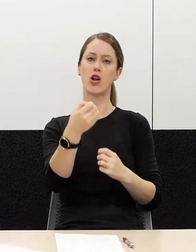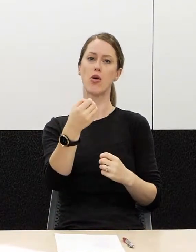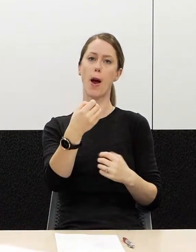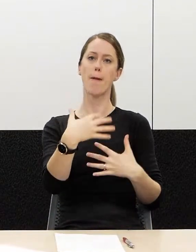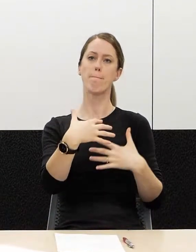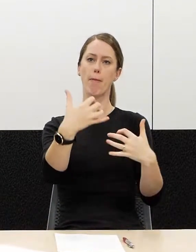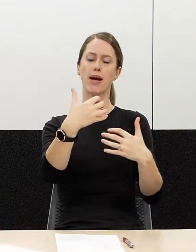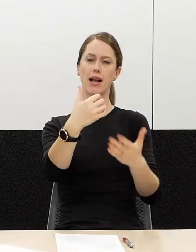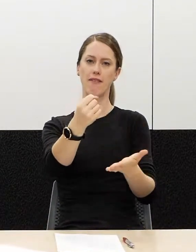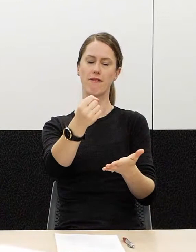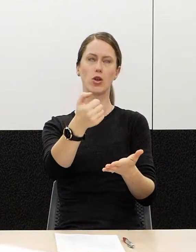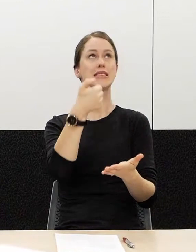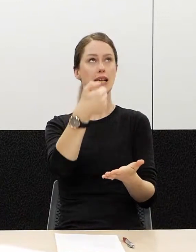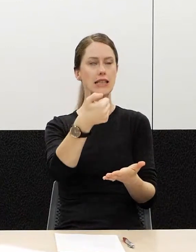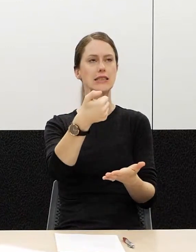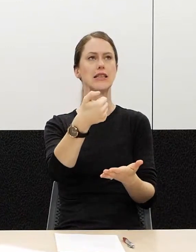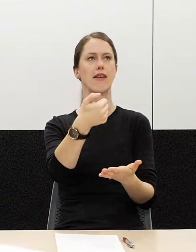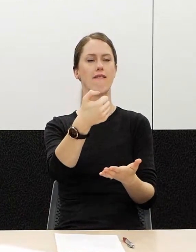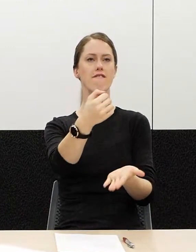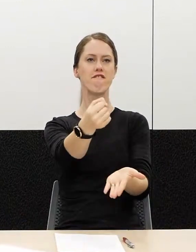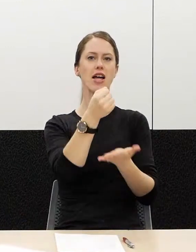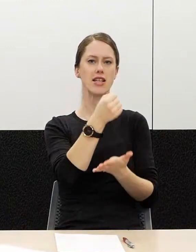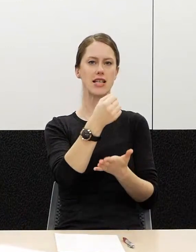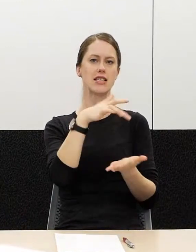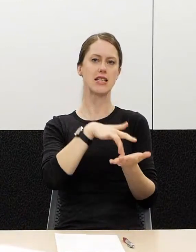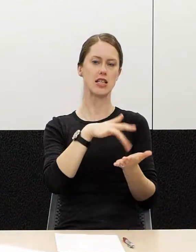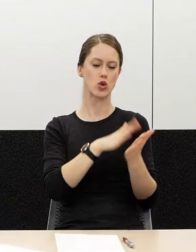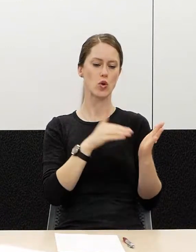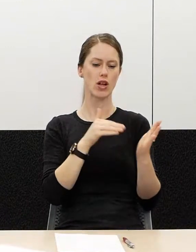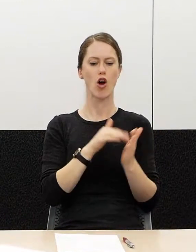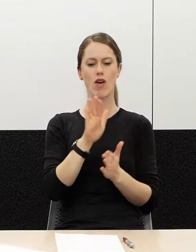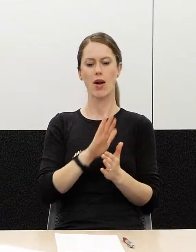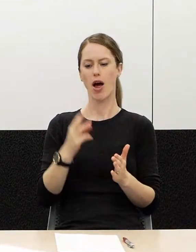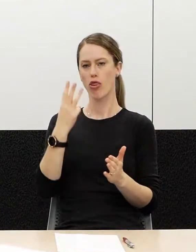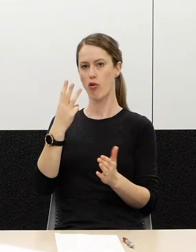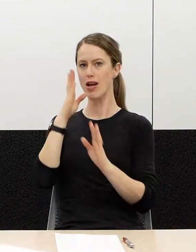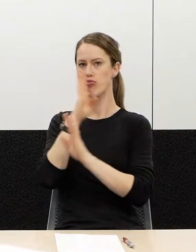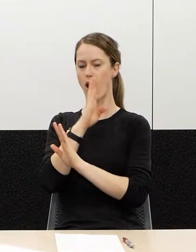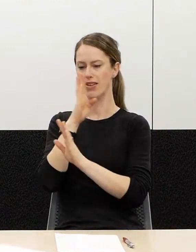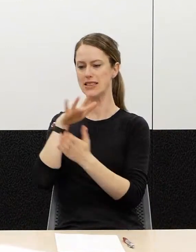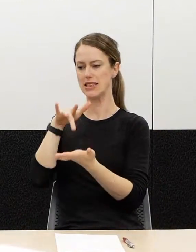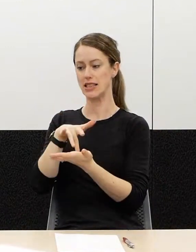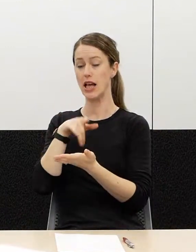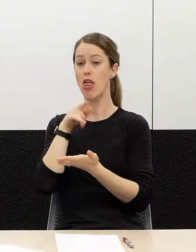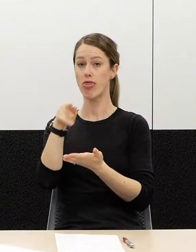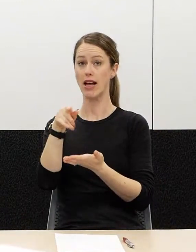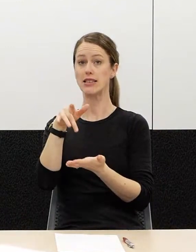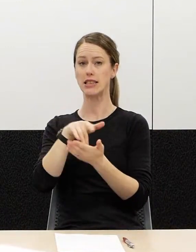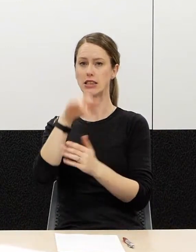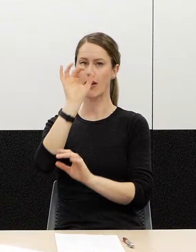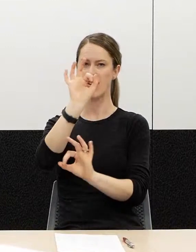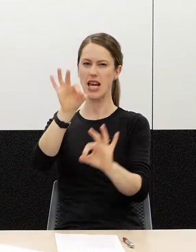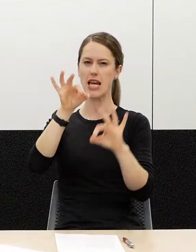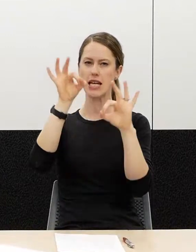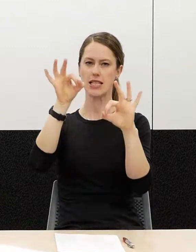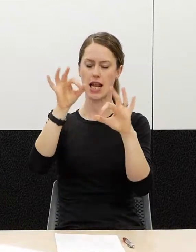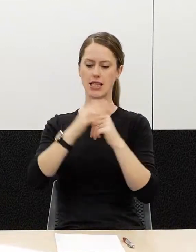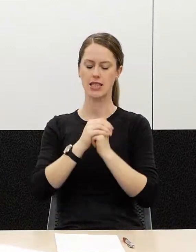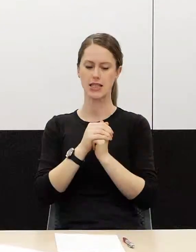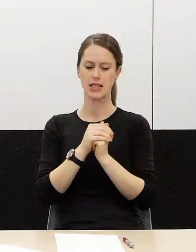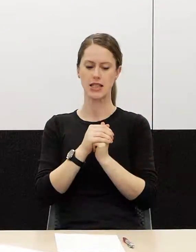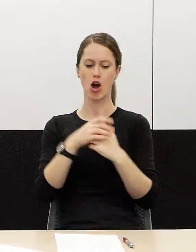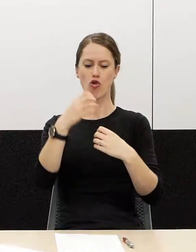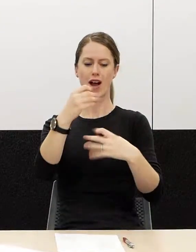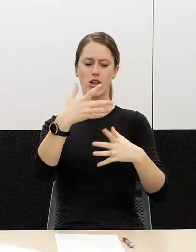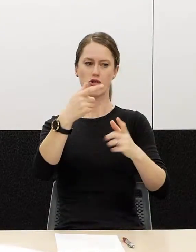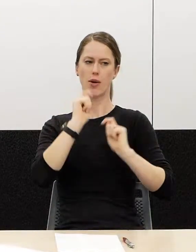publicly funded radiation centres in New Zealand, and about 3 private centres. They are centres of excellence. Radiation